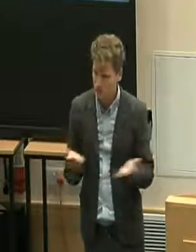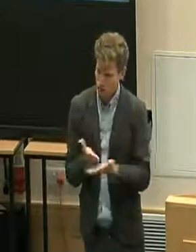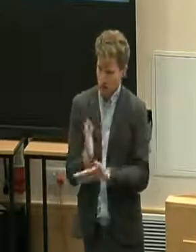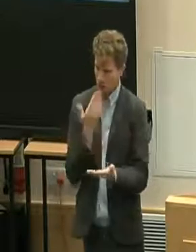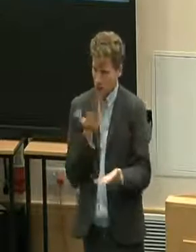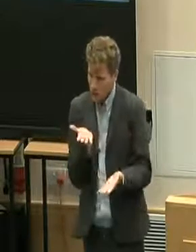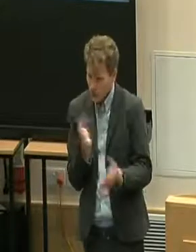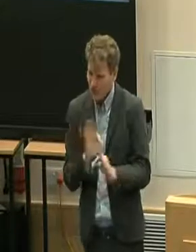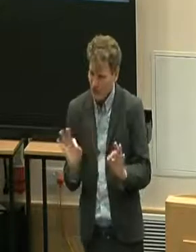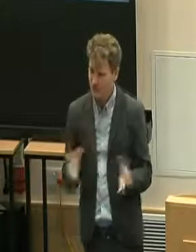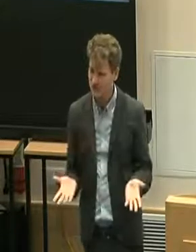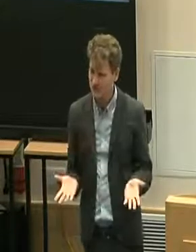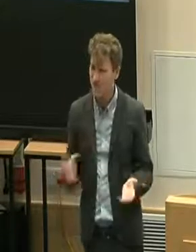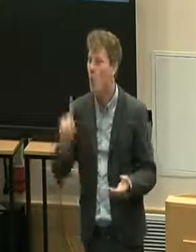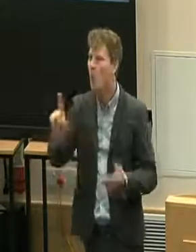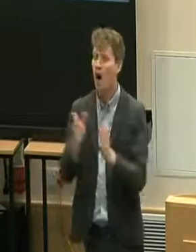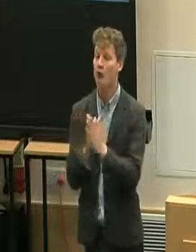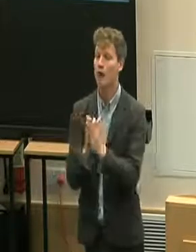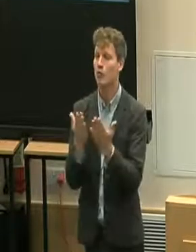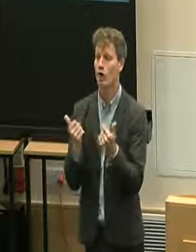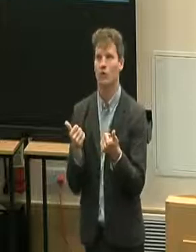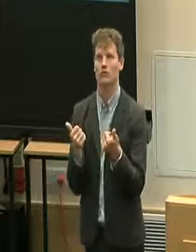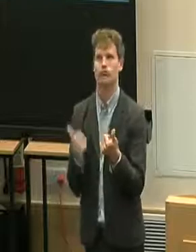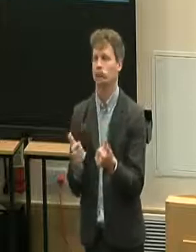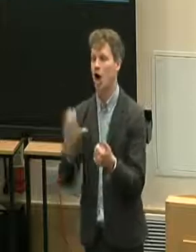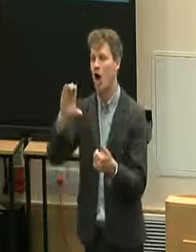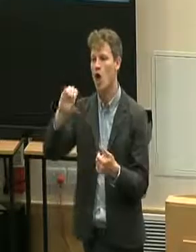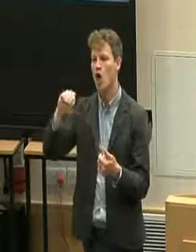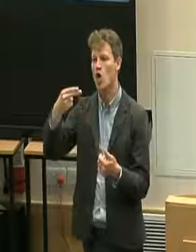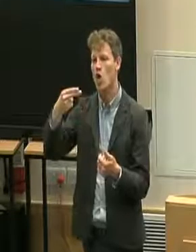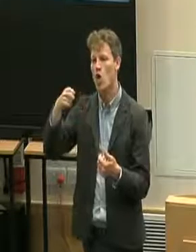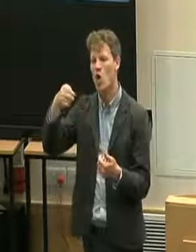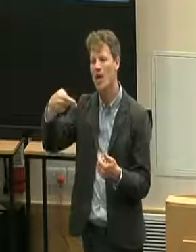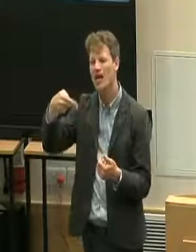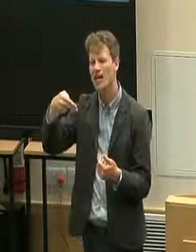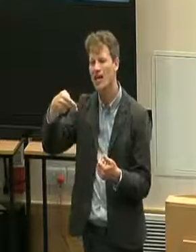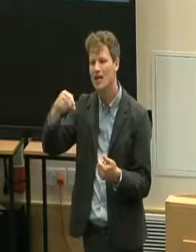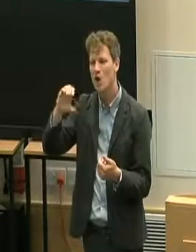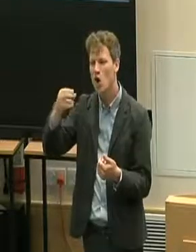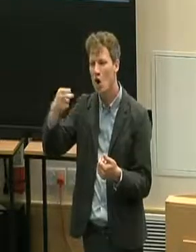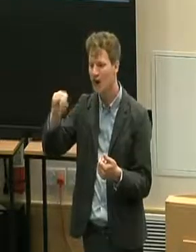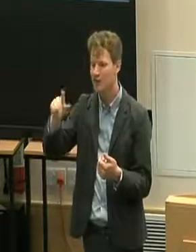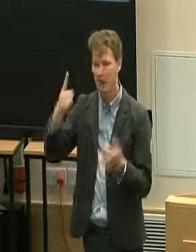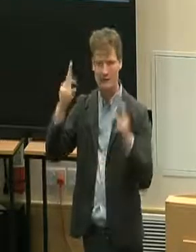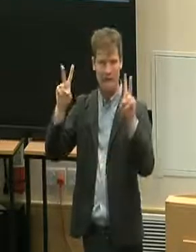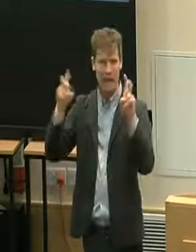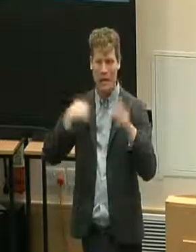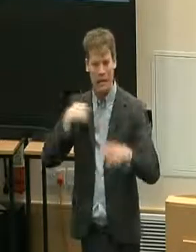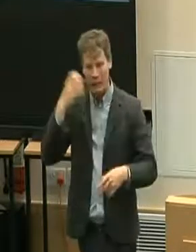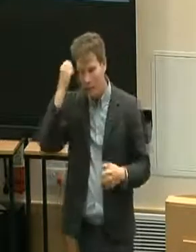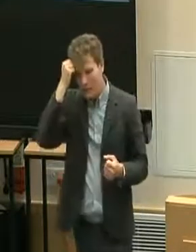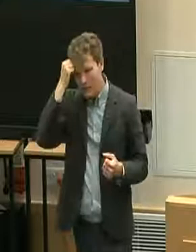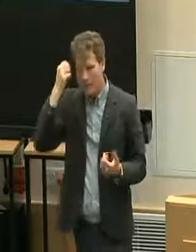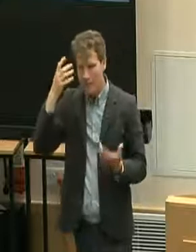book by a gentleman, last name Cohen, and I can't remember the title of it, of course, I'm getting too old for that,